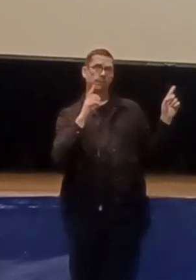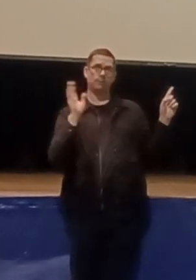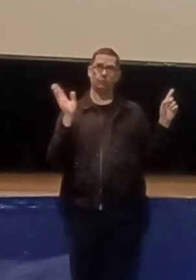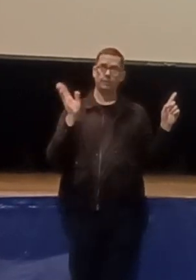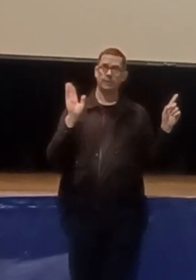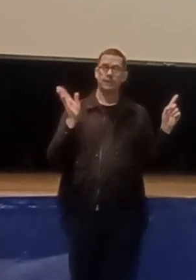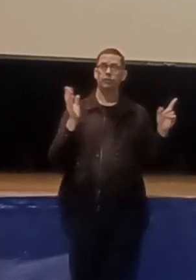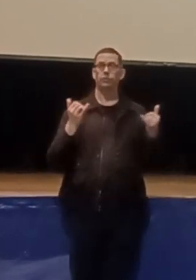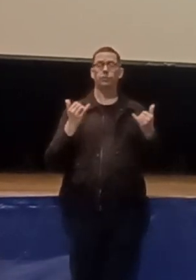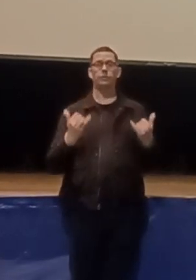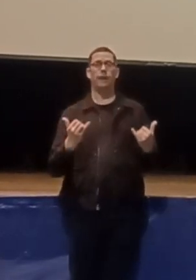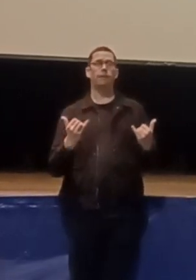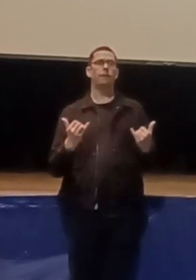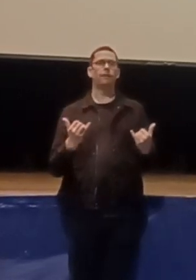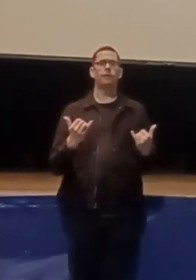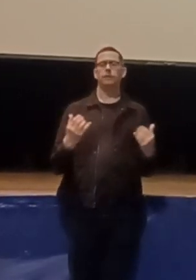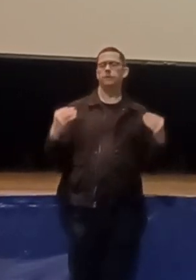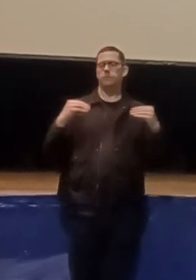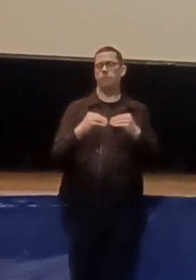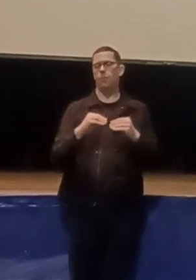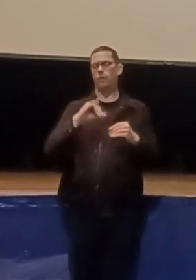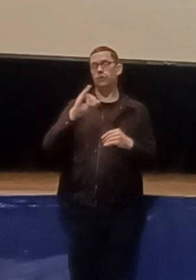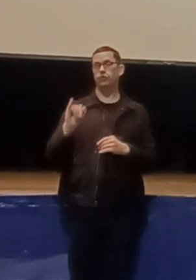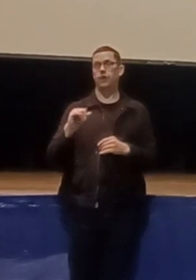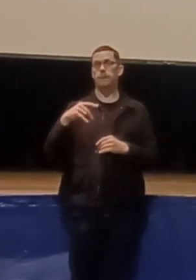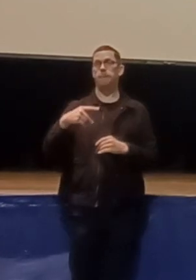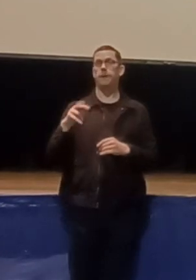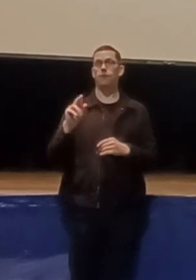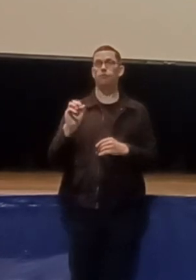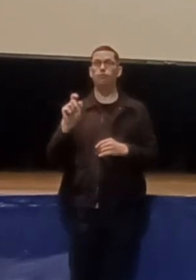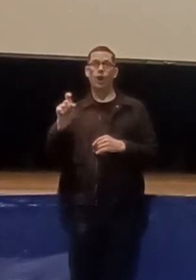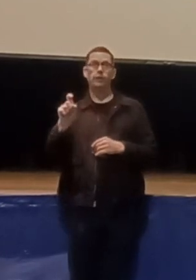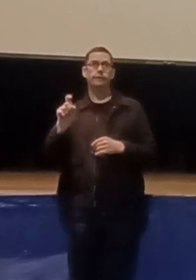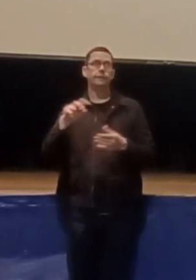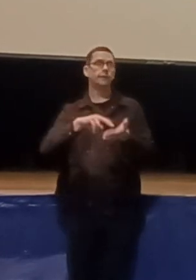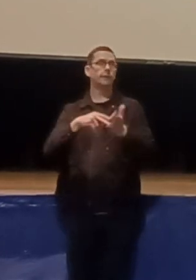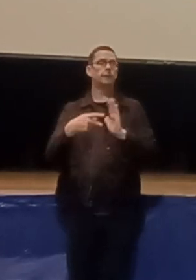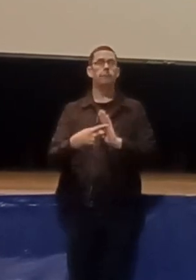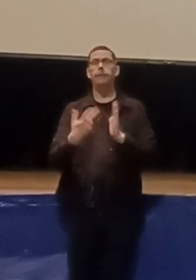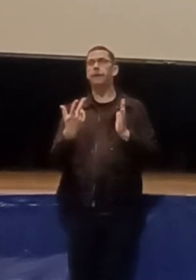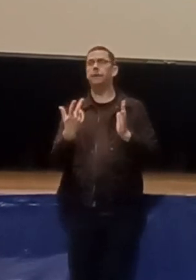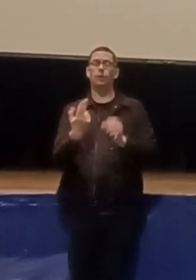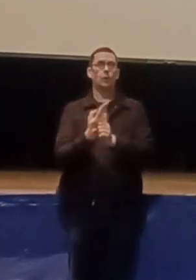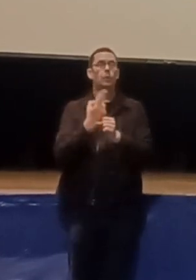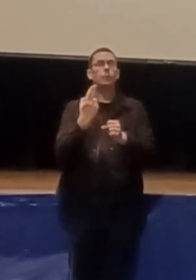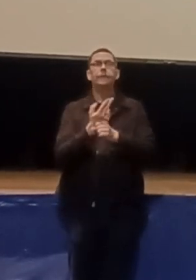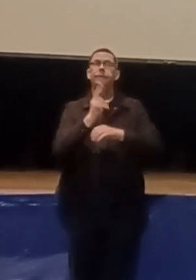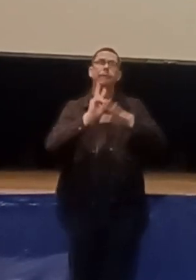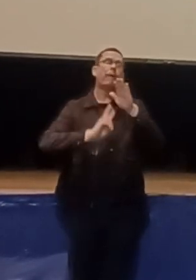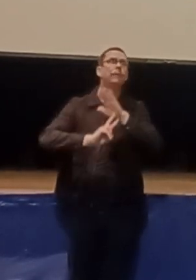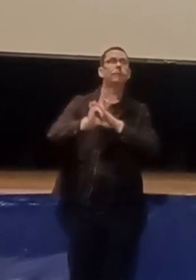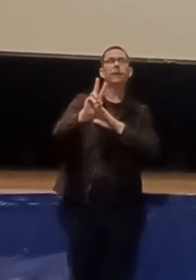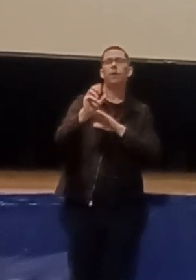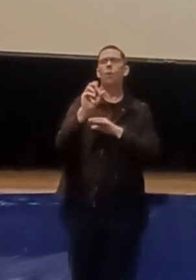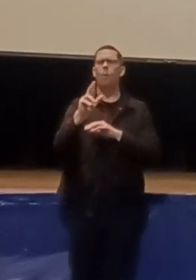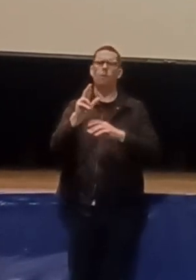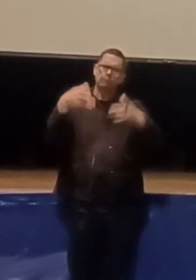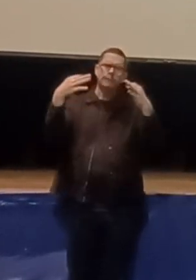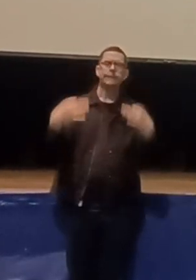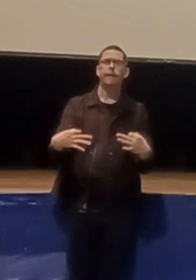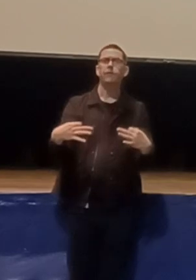today was really just building off of JP Rocks. It is not intended to be the uses contemplated or as a given